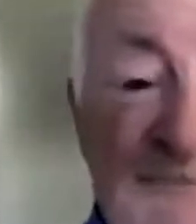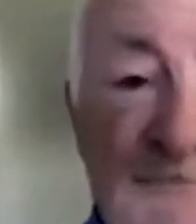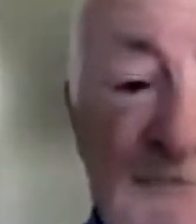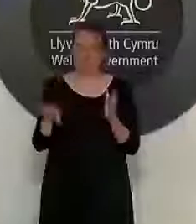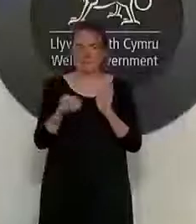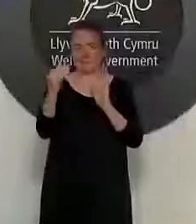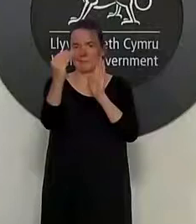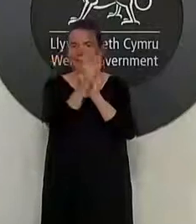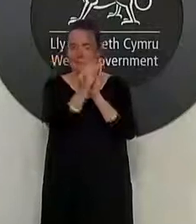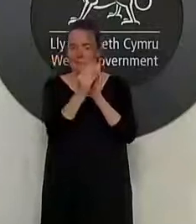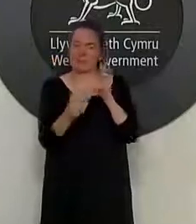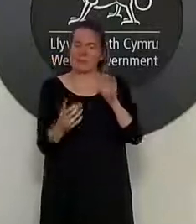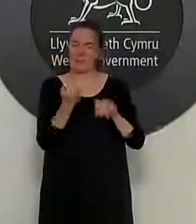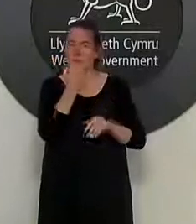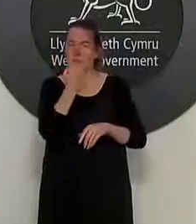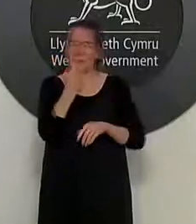agreement?